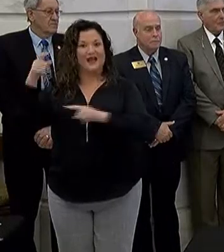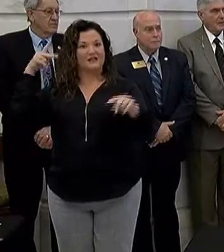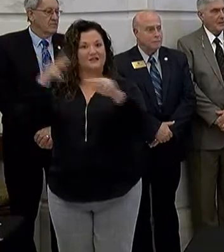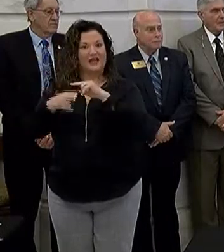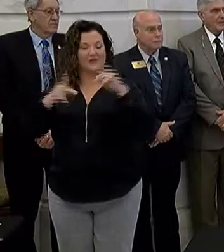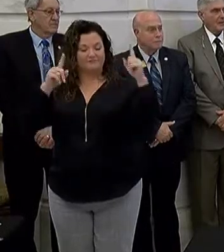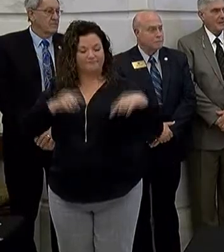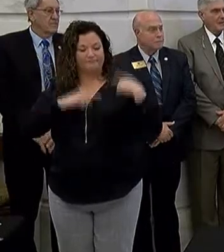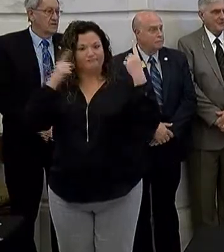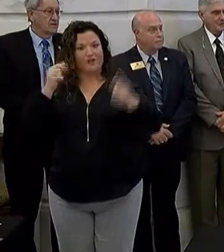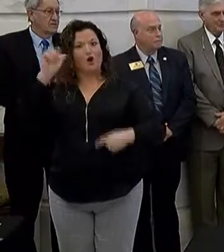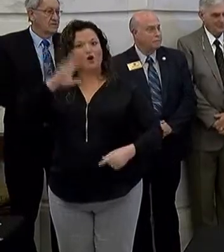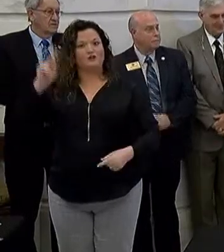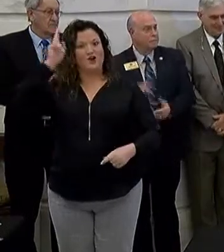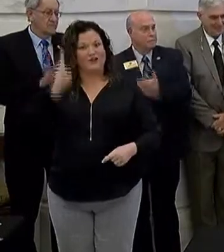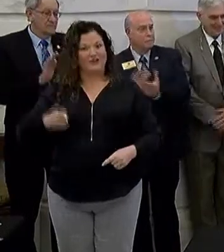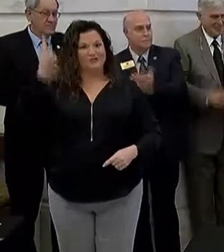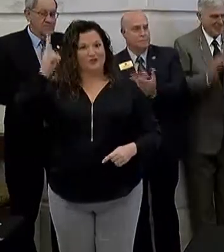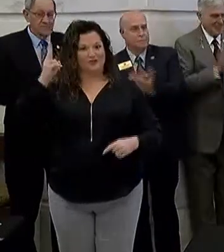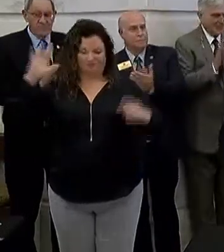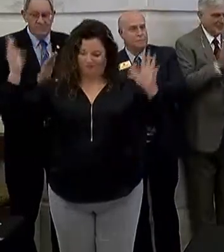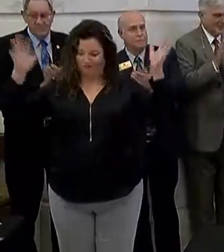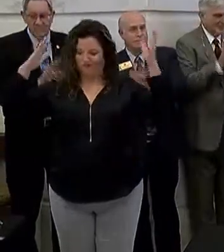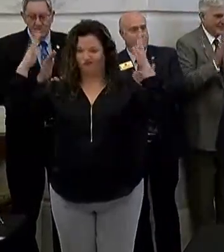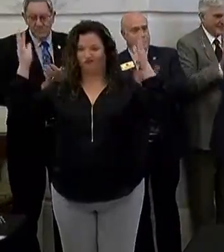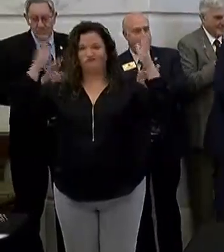in the history of Arkansas.